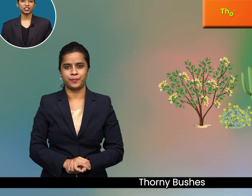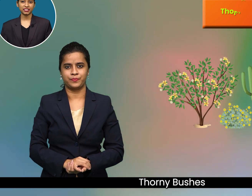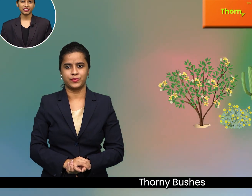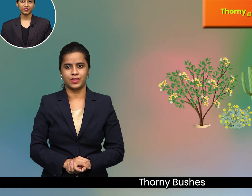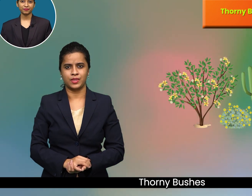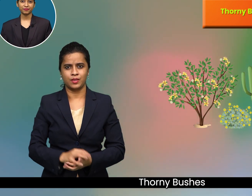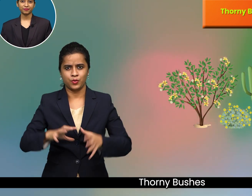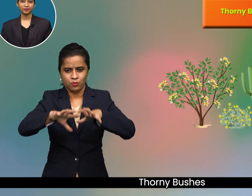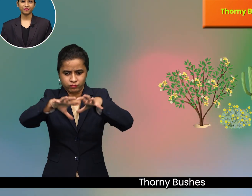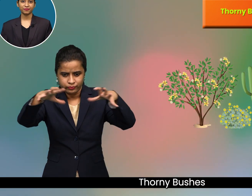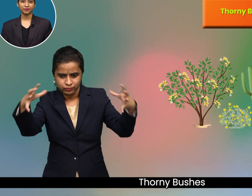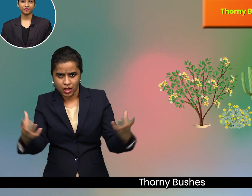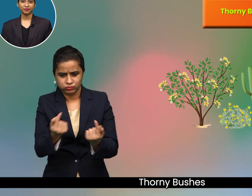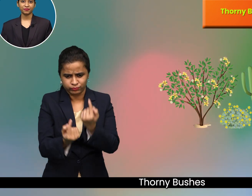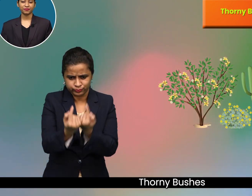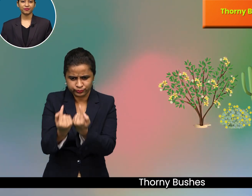Thorny bushes.